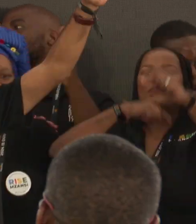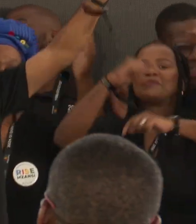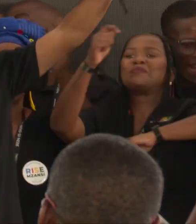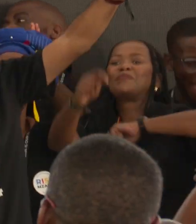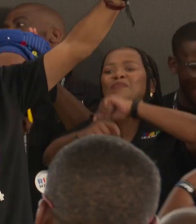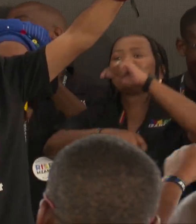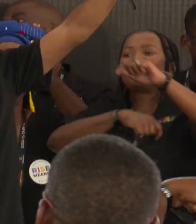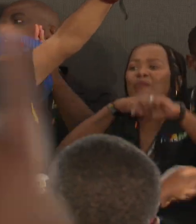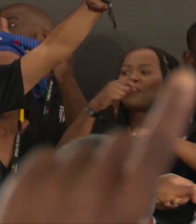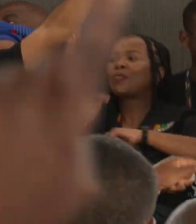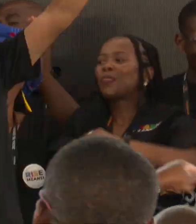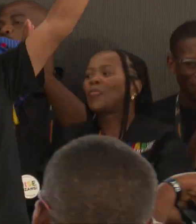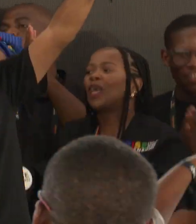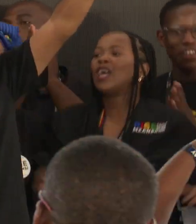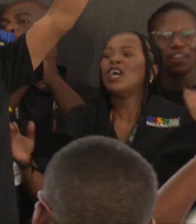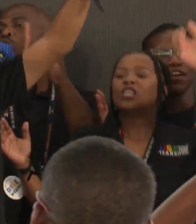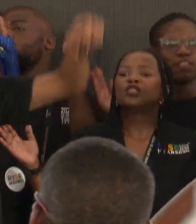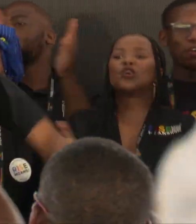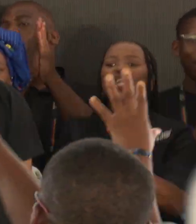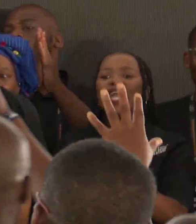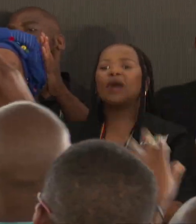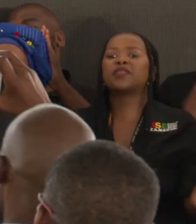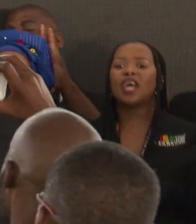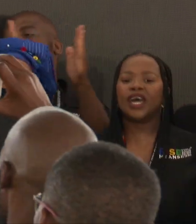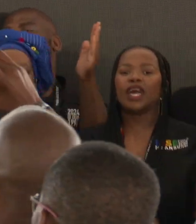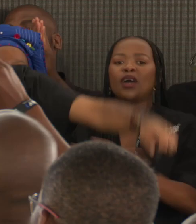Sizojika izinto